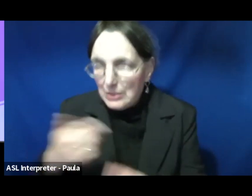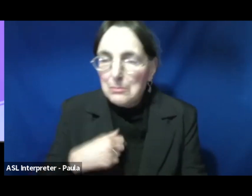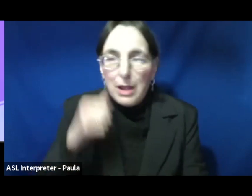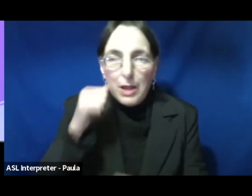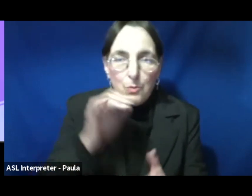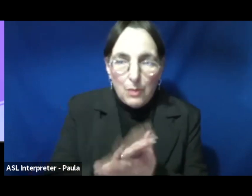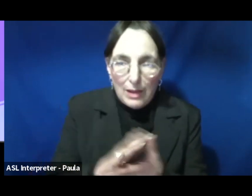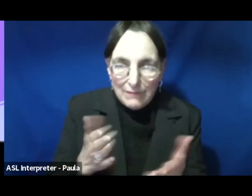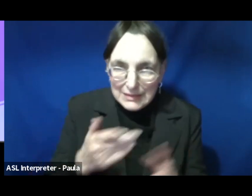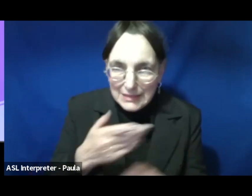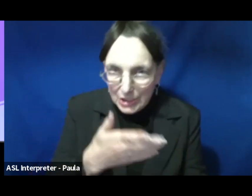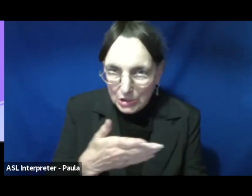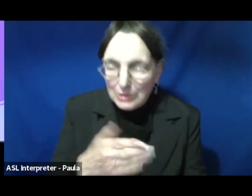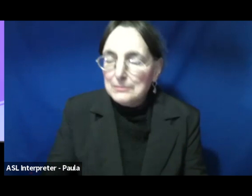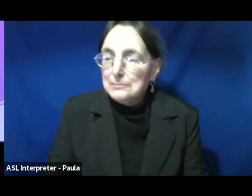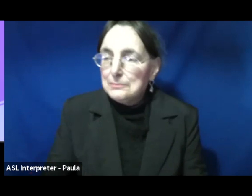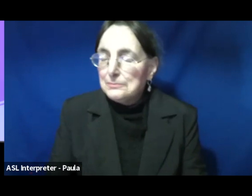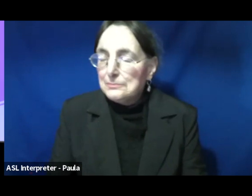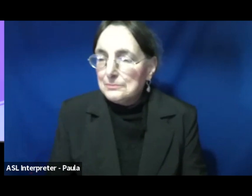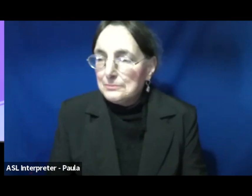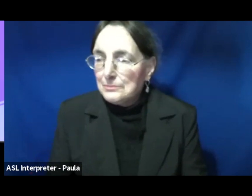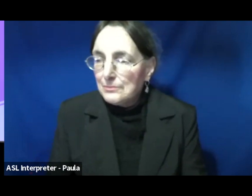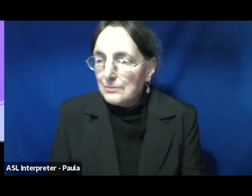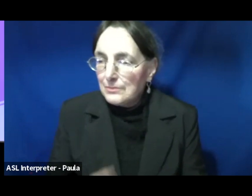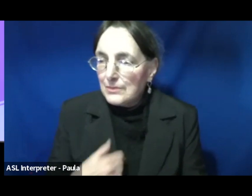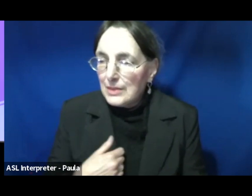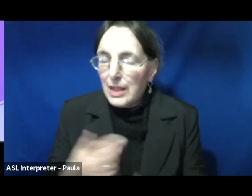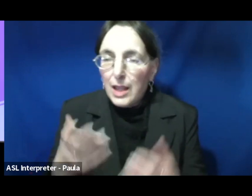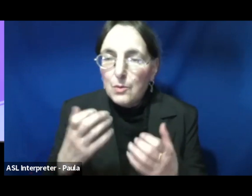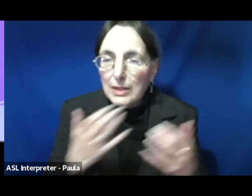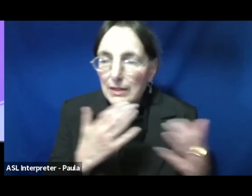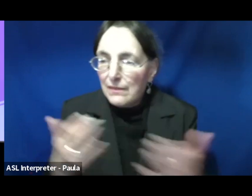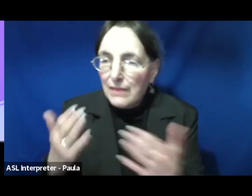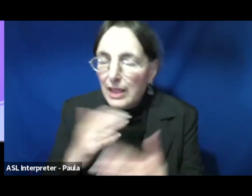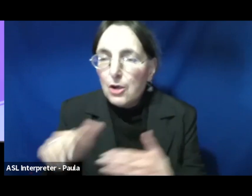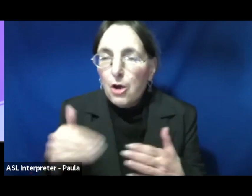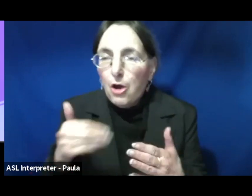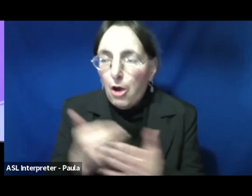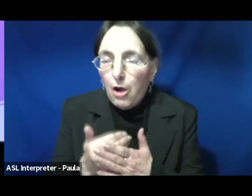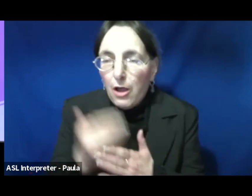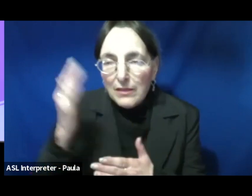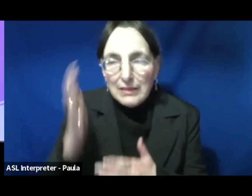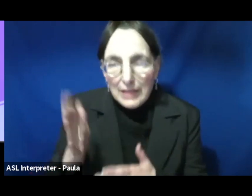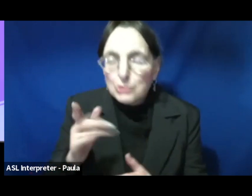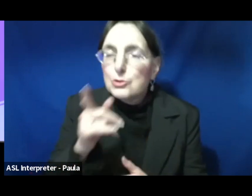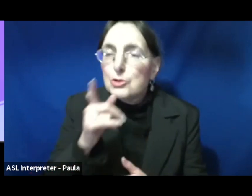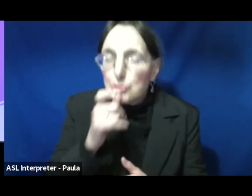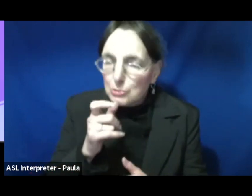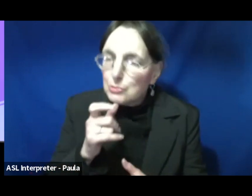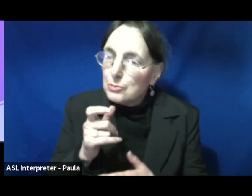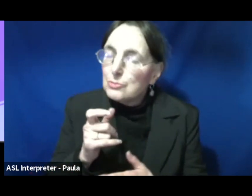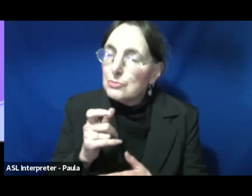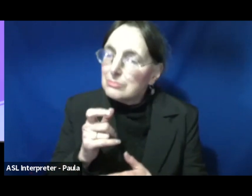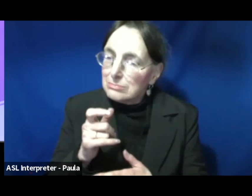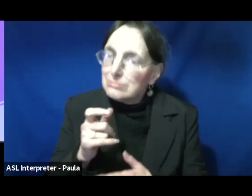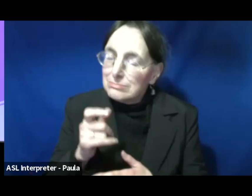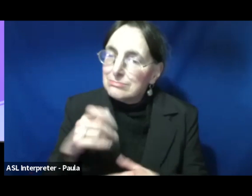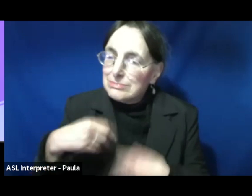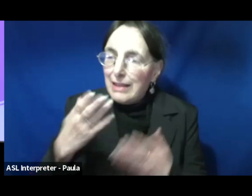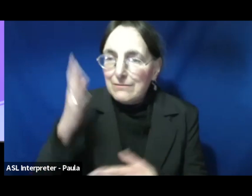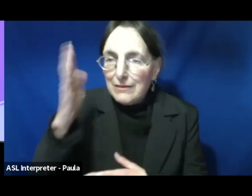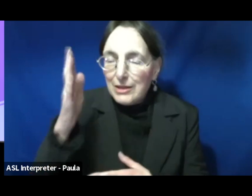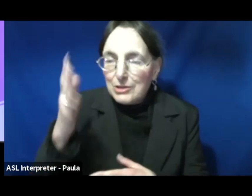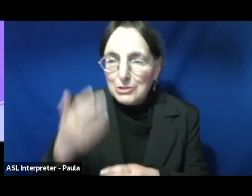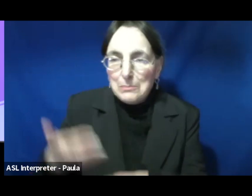me. And I want to thank all the Tauzer lecturers who came ahead of me, including starting with